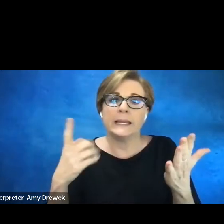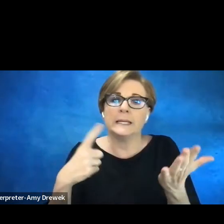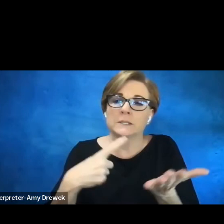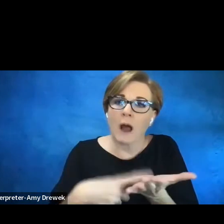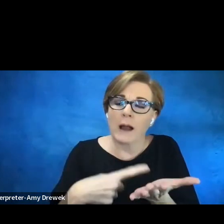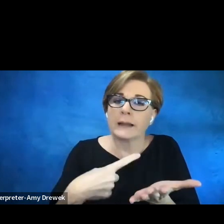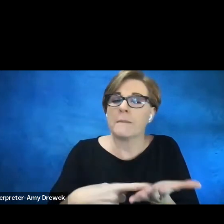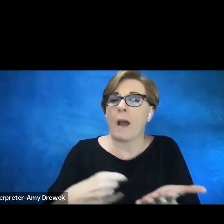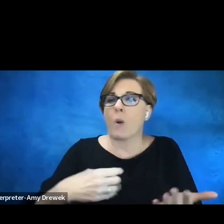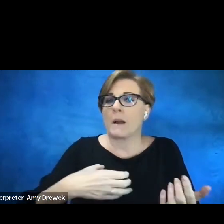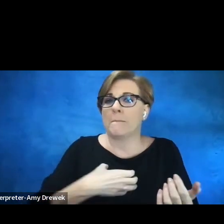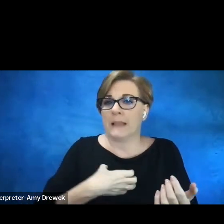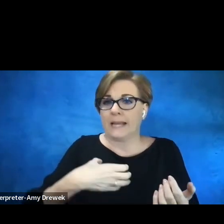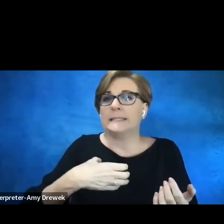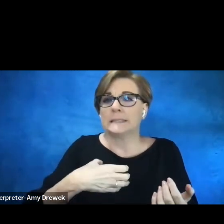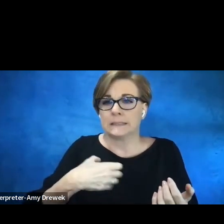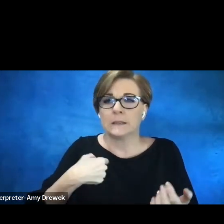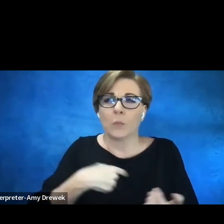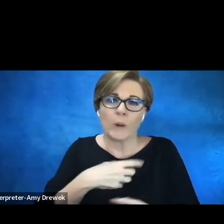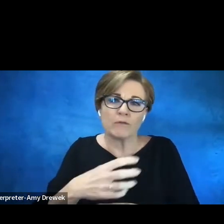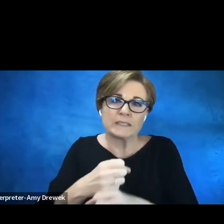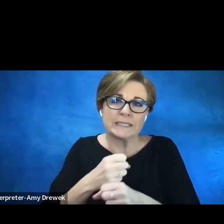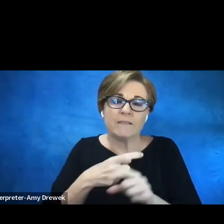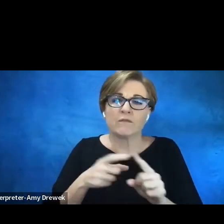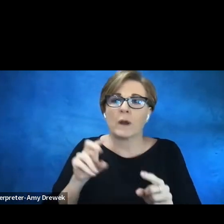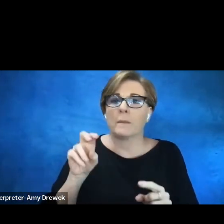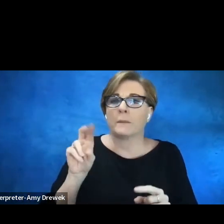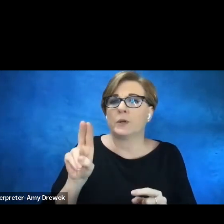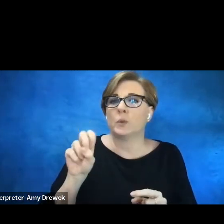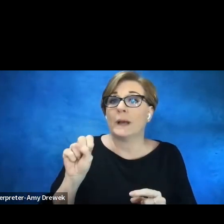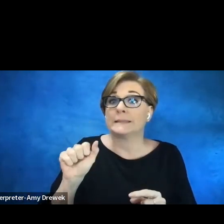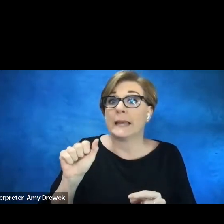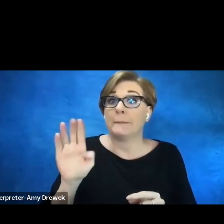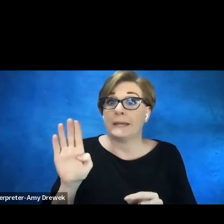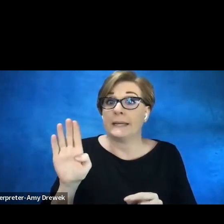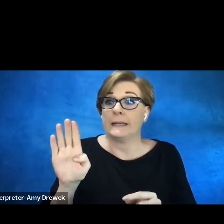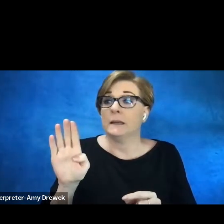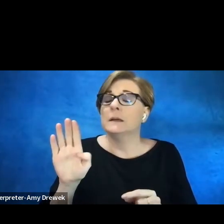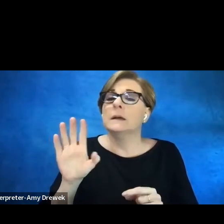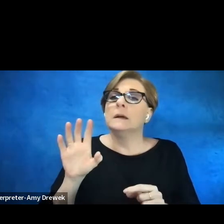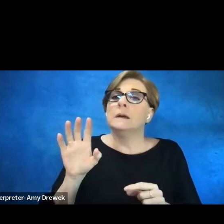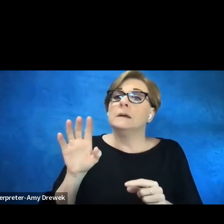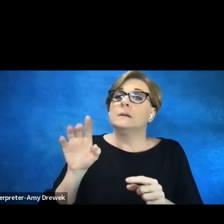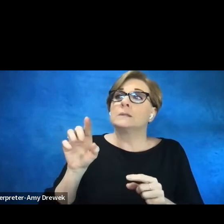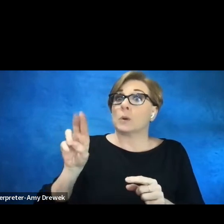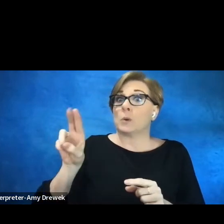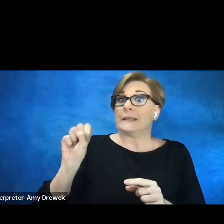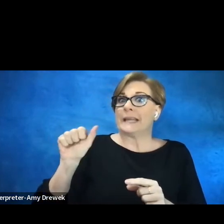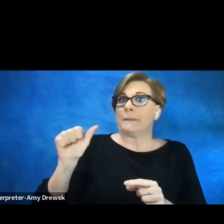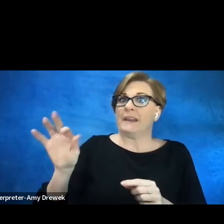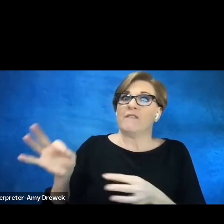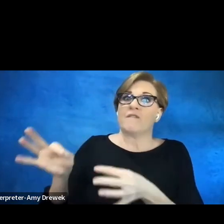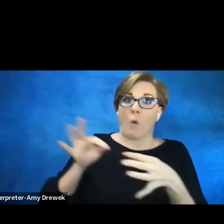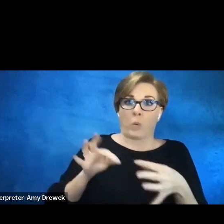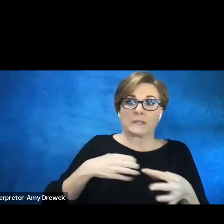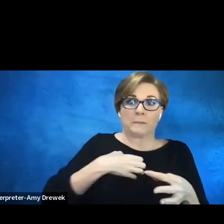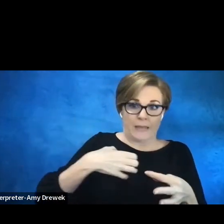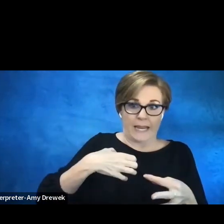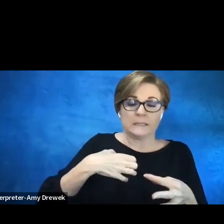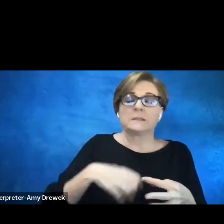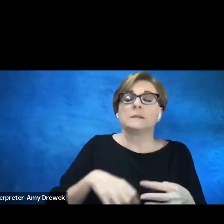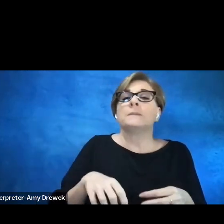complaints that come to us from the USAB to GSA. We had, in 2023, we had 7